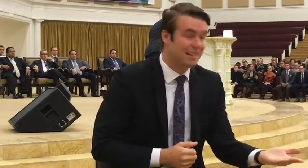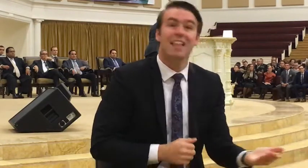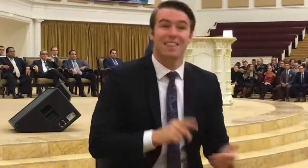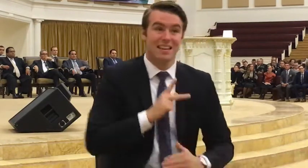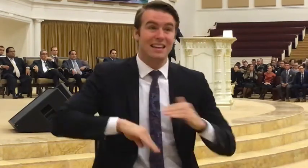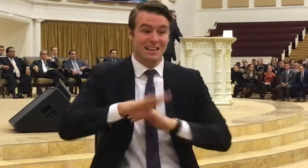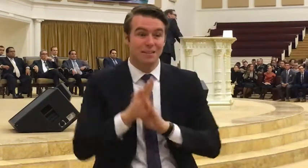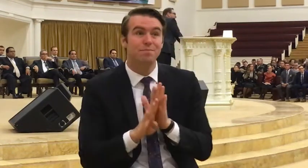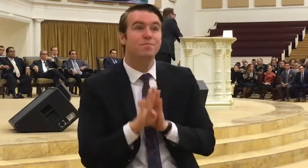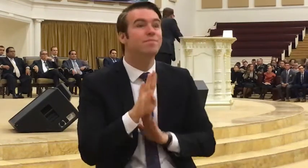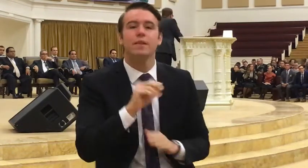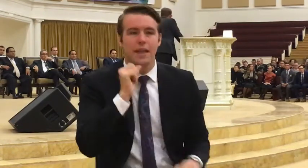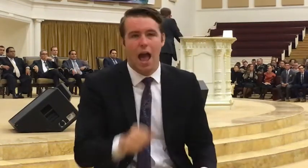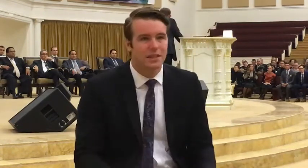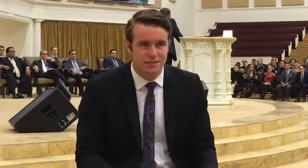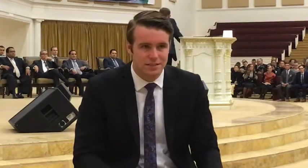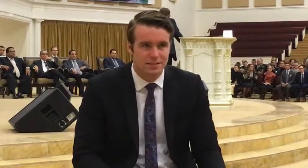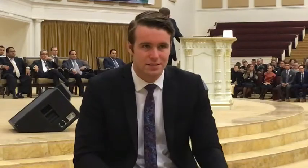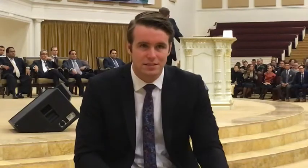Do I have a role? Yeah.